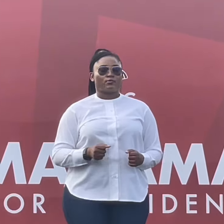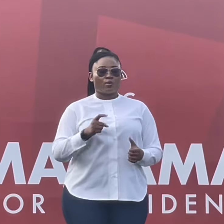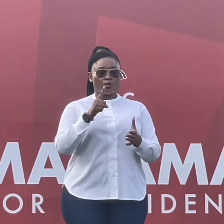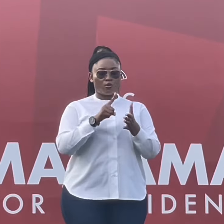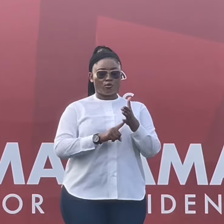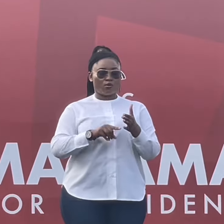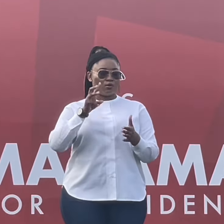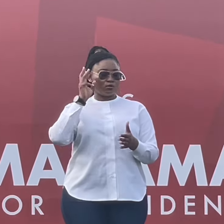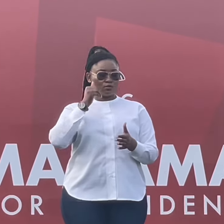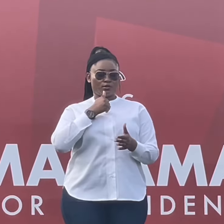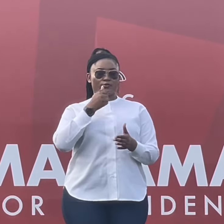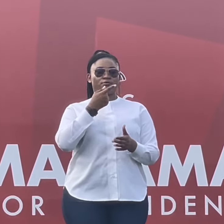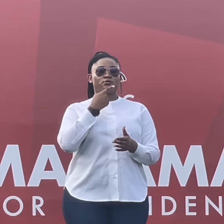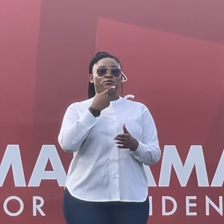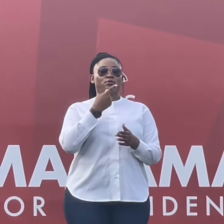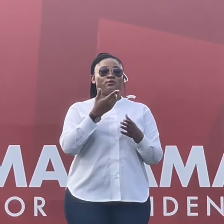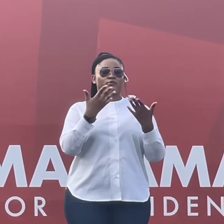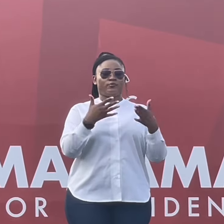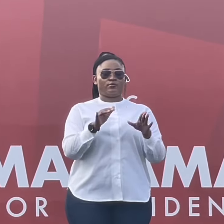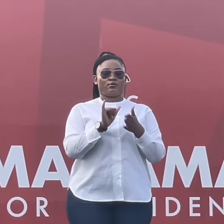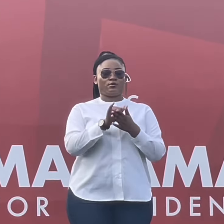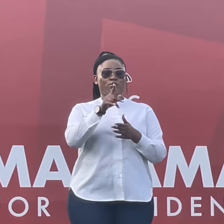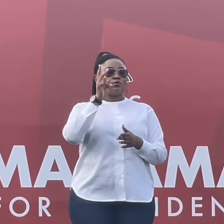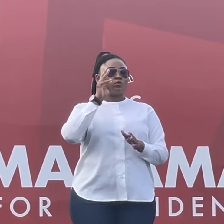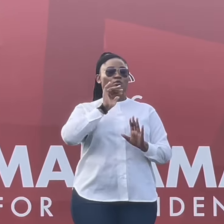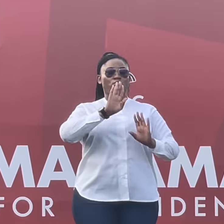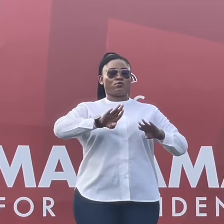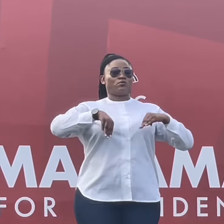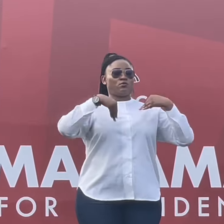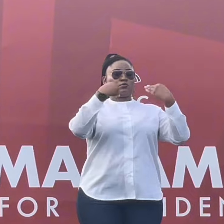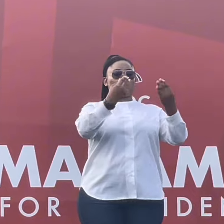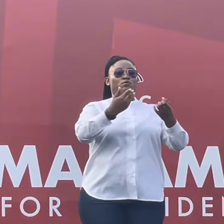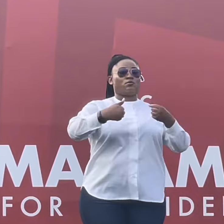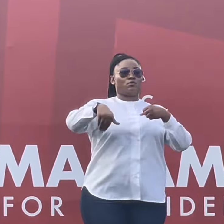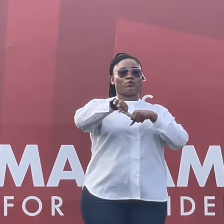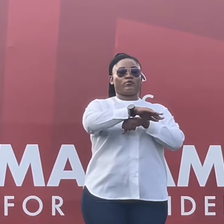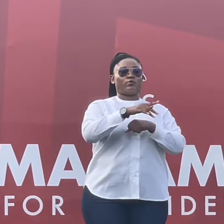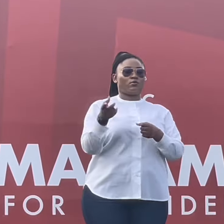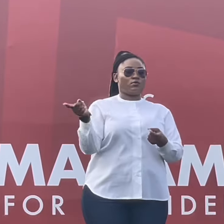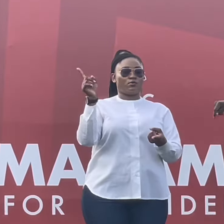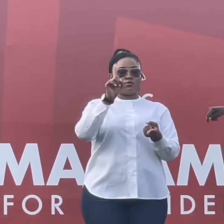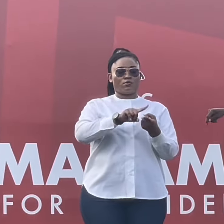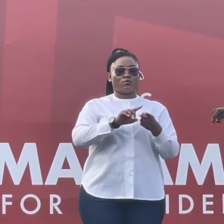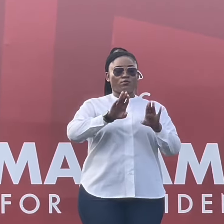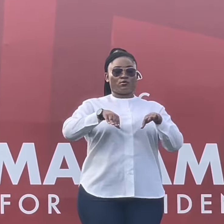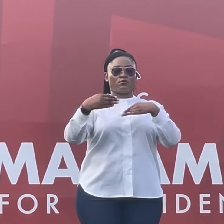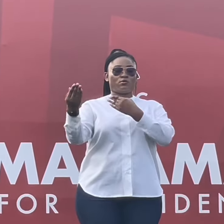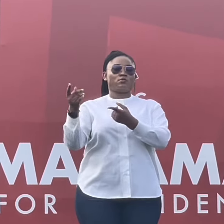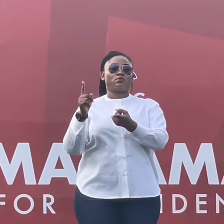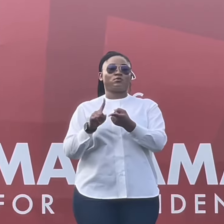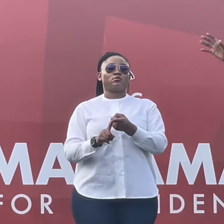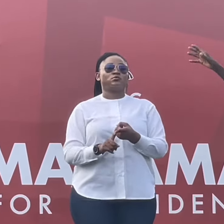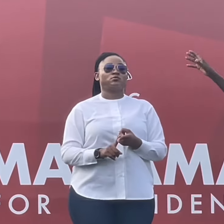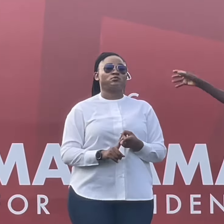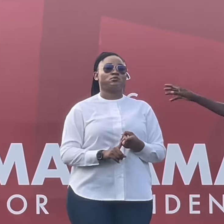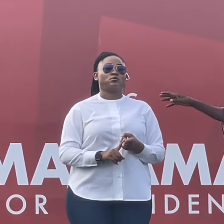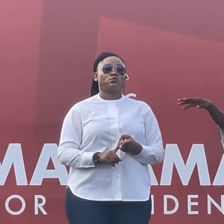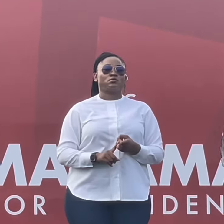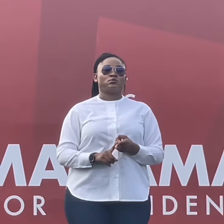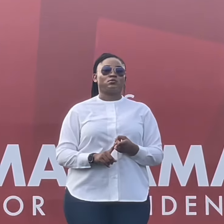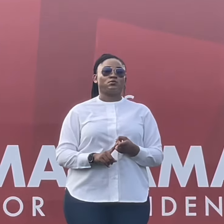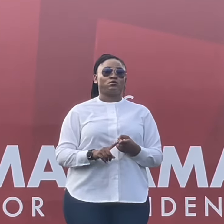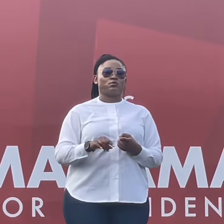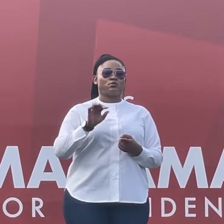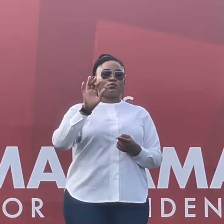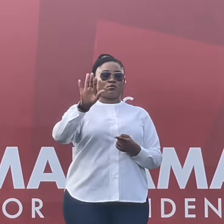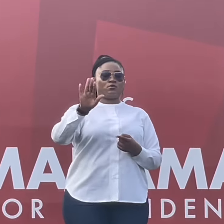What you have said already, that you will not hand over until you hand over to the candidate